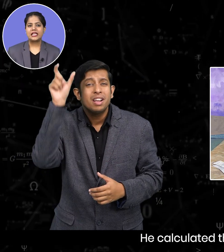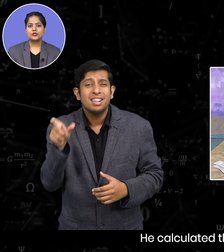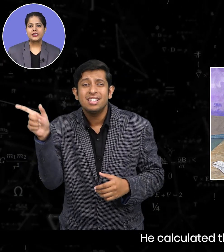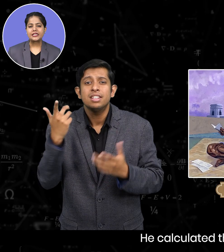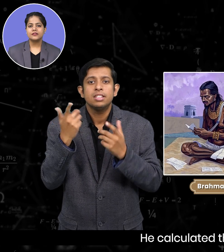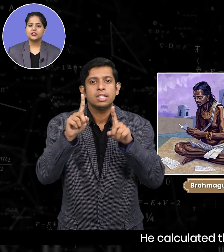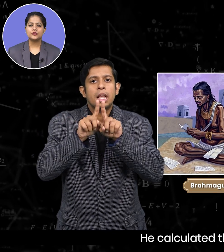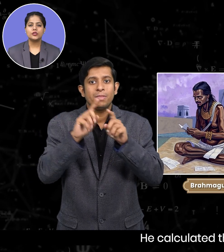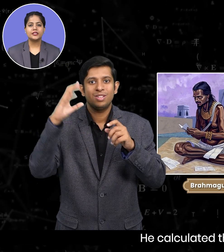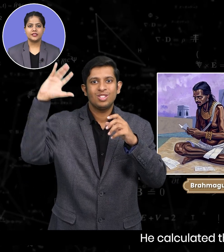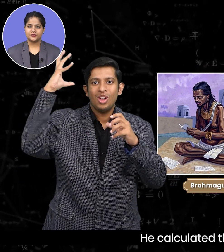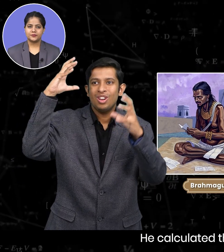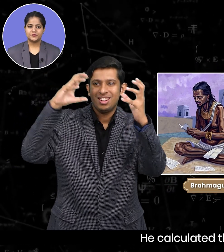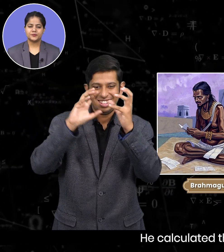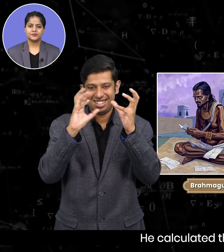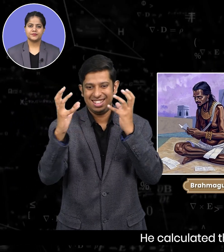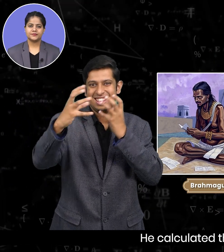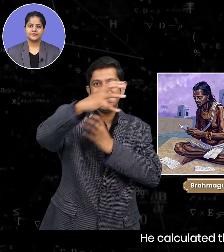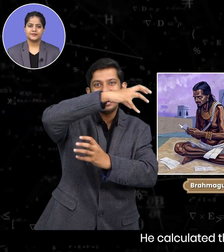He calculated the solar year.